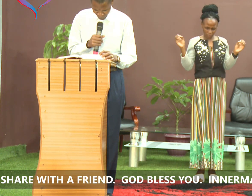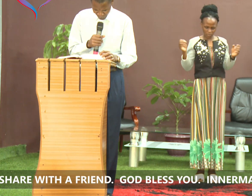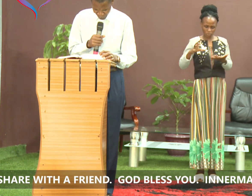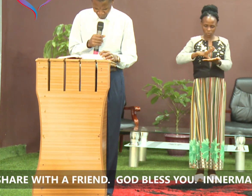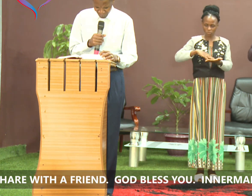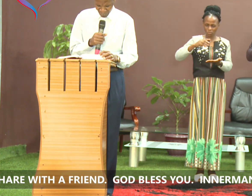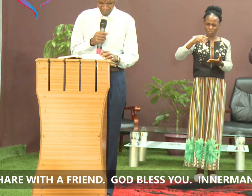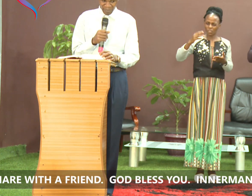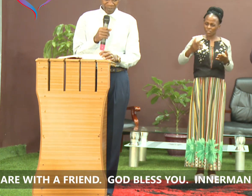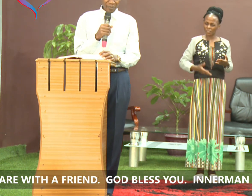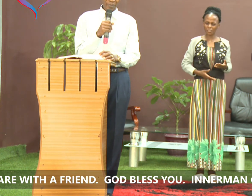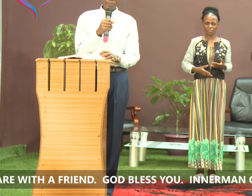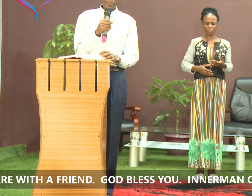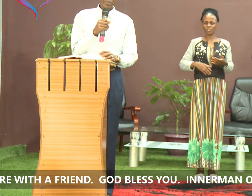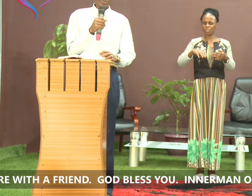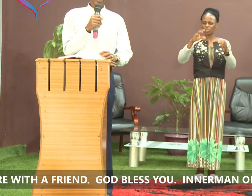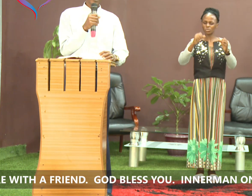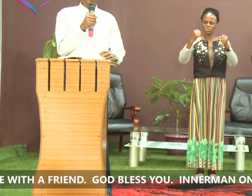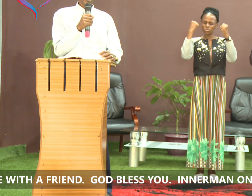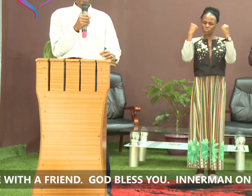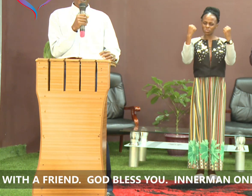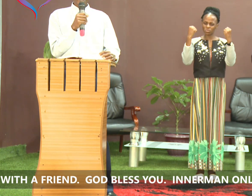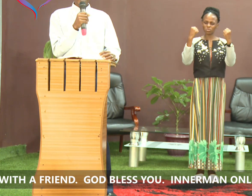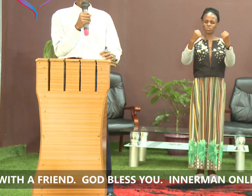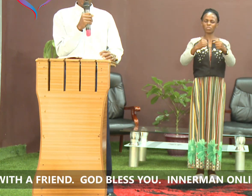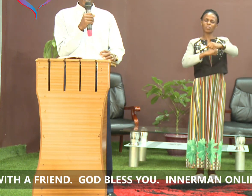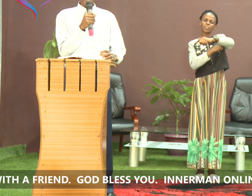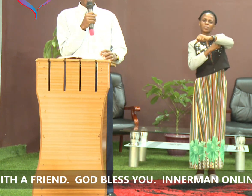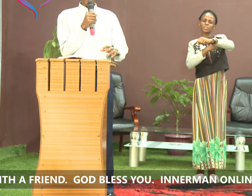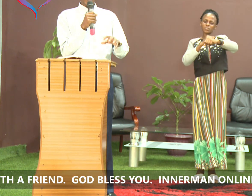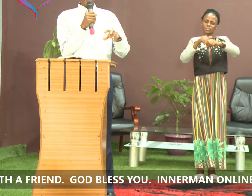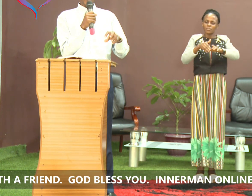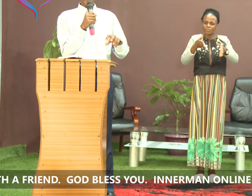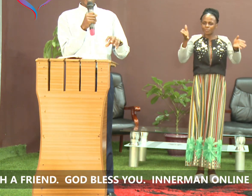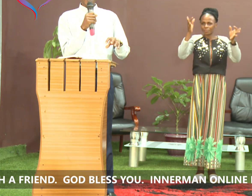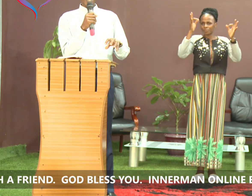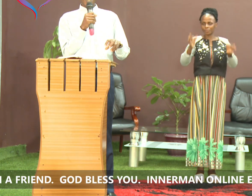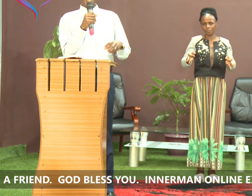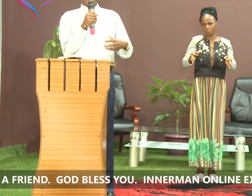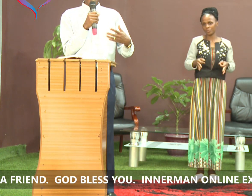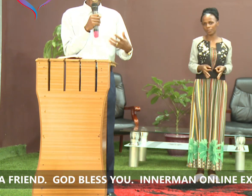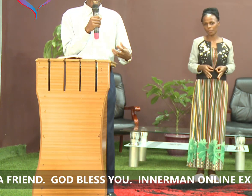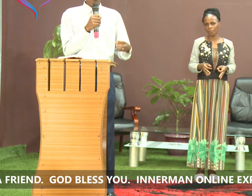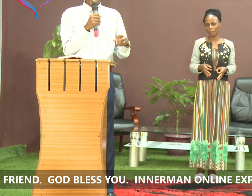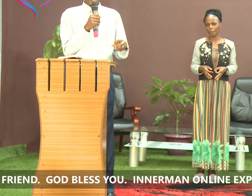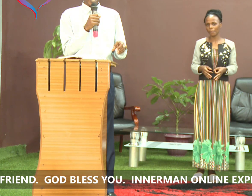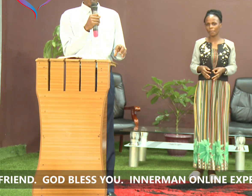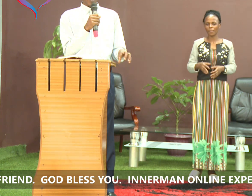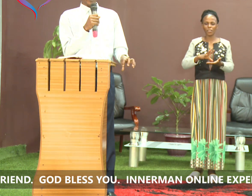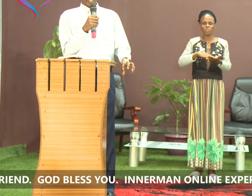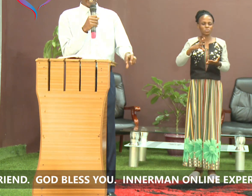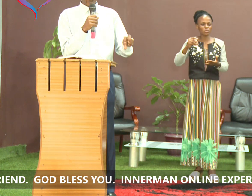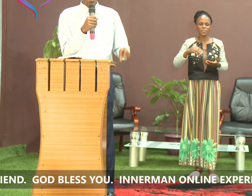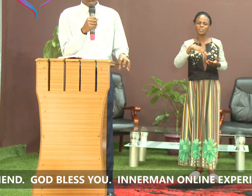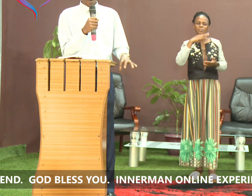root in himself, they are not rooted in anything. Ntikubanga abantu bano tebalina takali weda tebalina